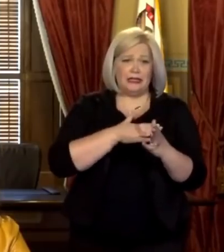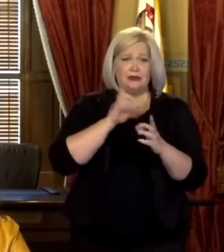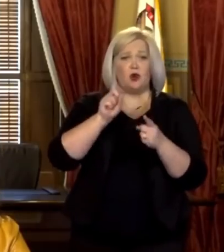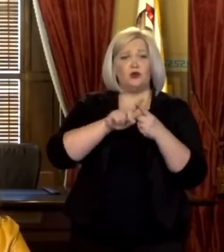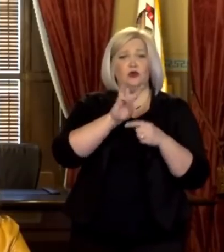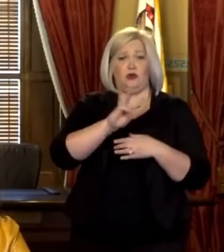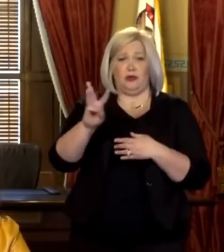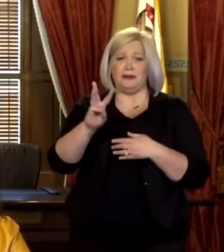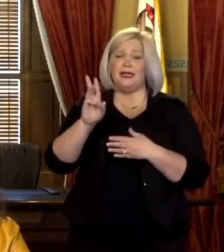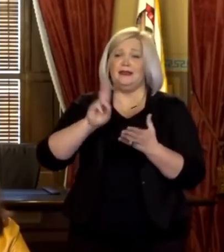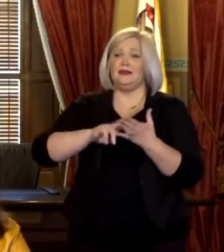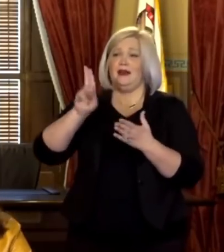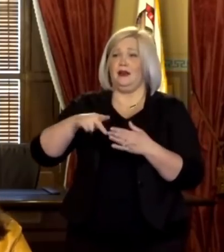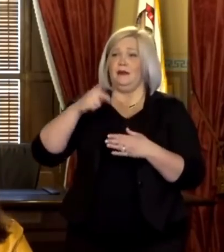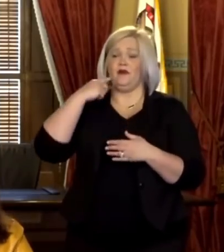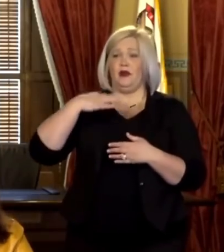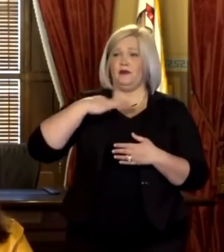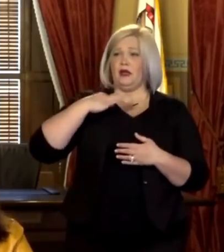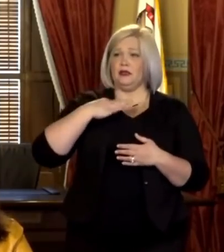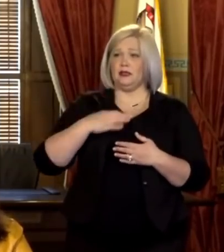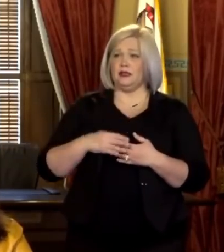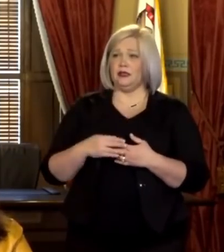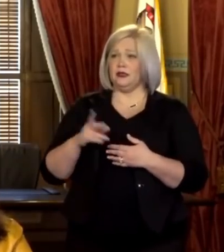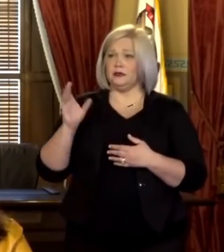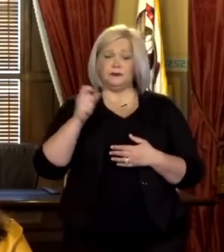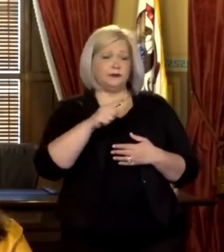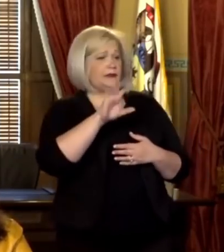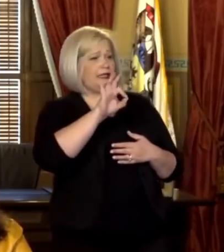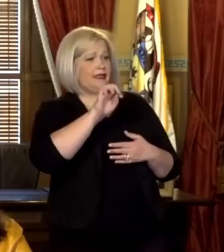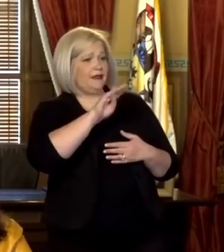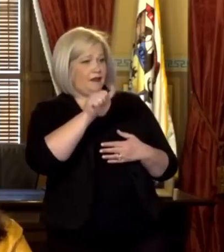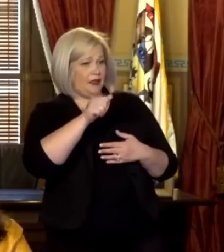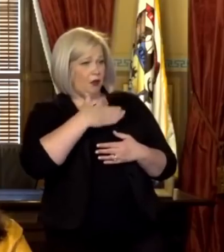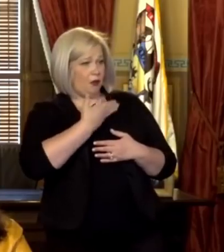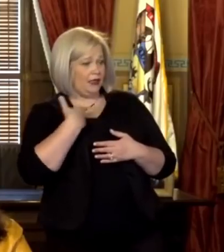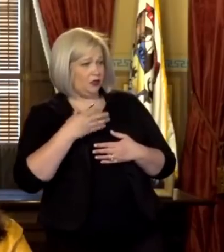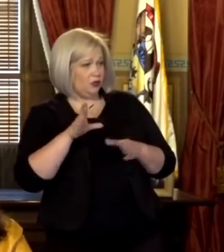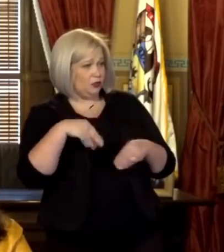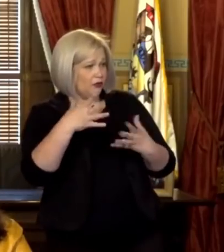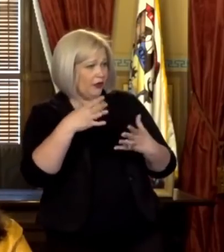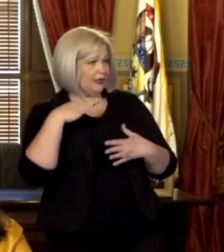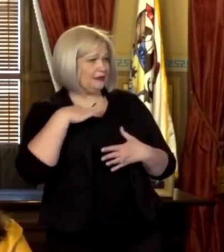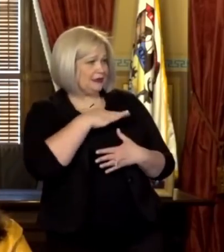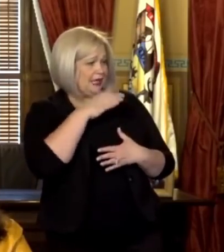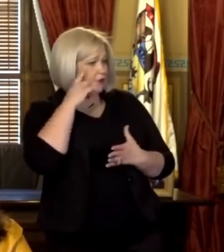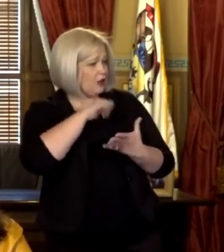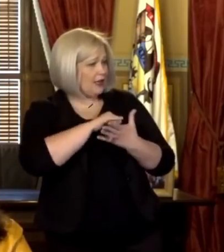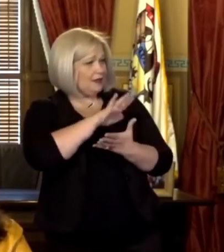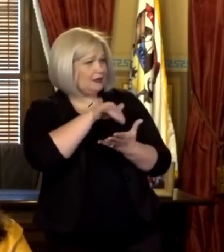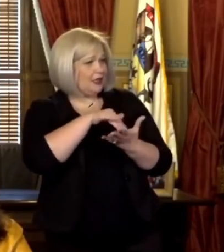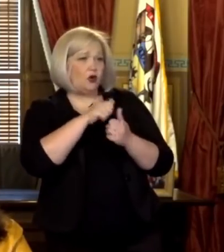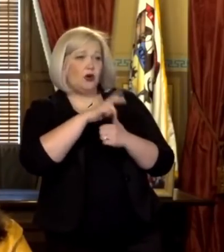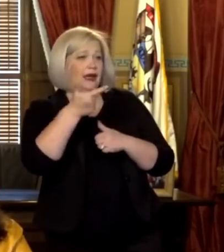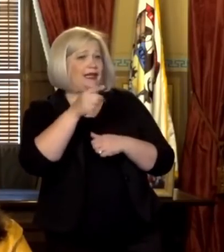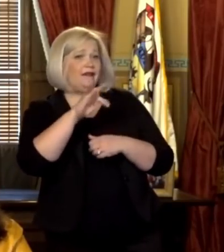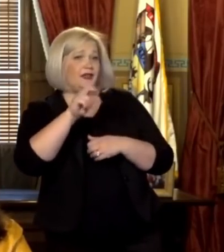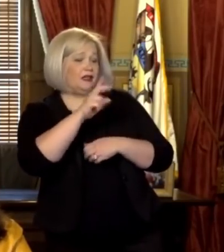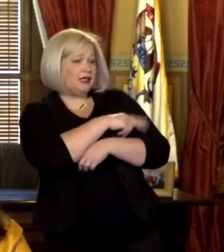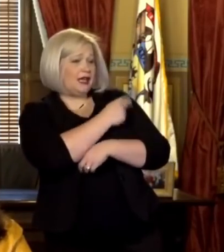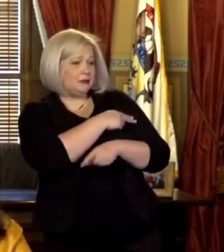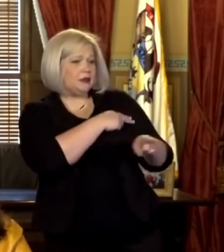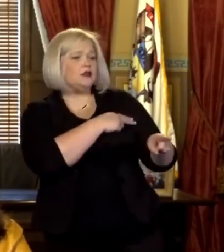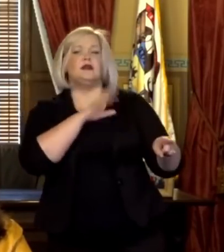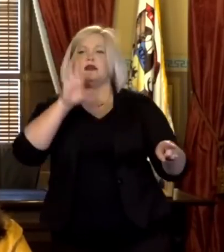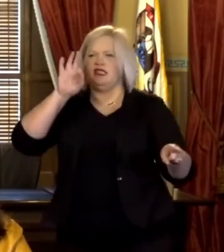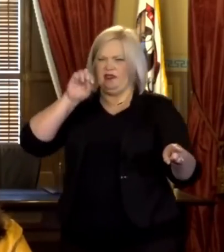www.michigan.gov/fightcovid19 to sign up. And is FEMA available to provide any kind of staffing assistance for that center or any field hospital? FEMA has been